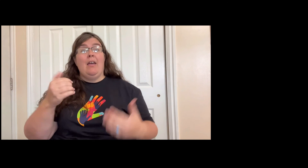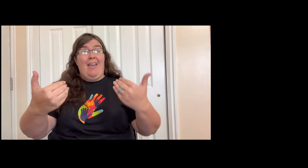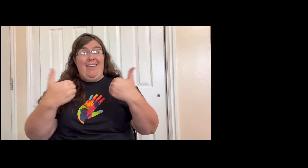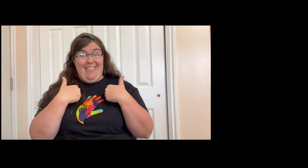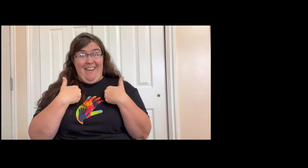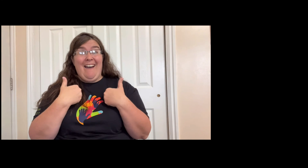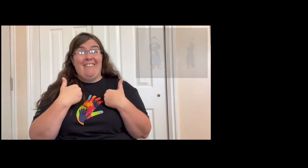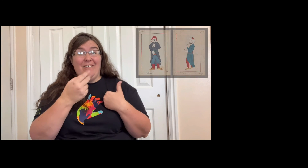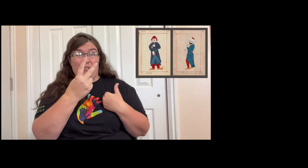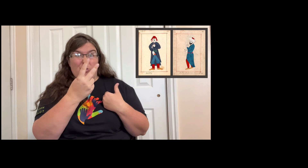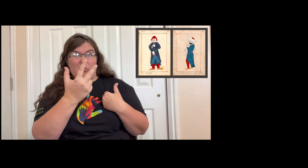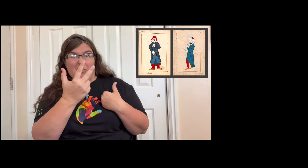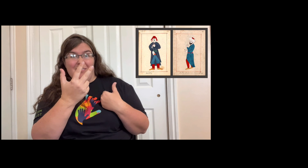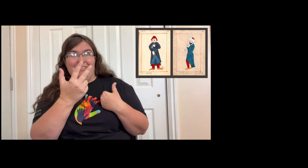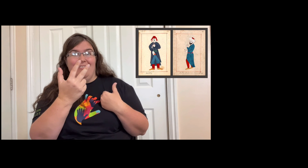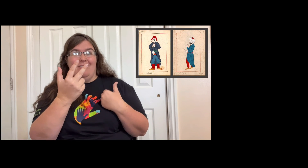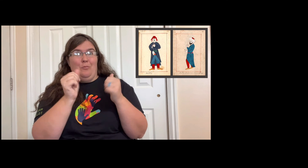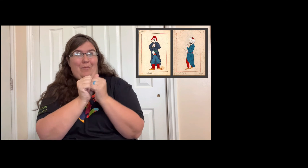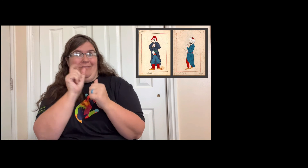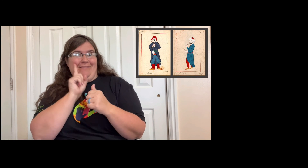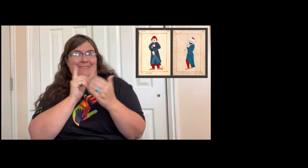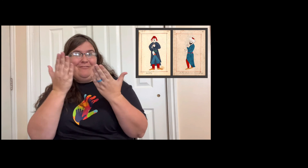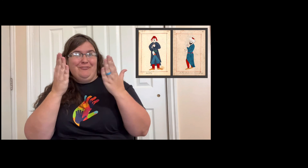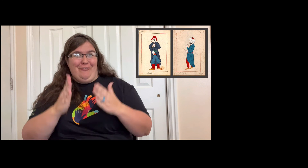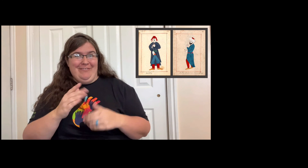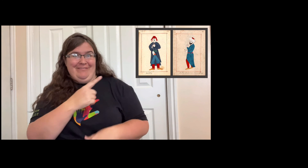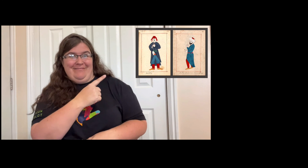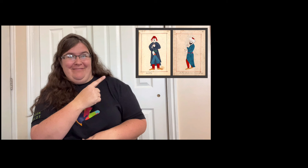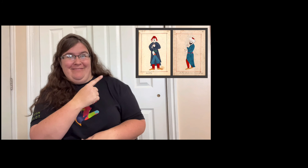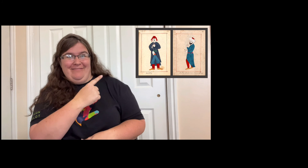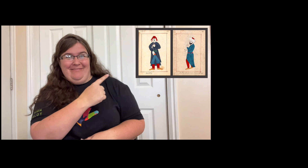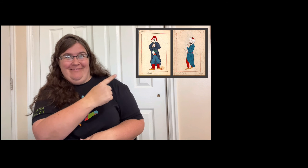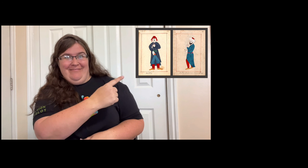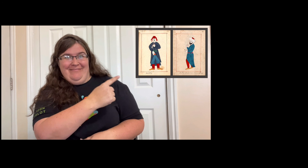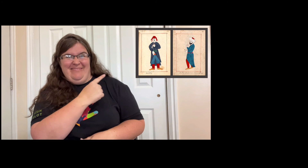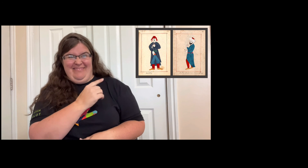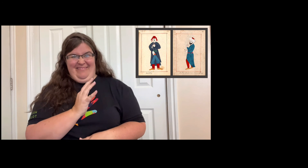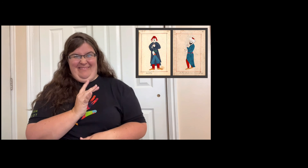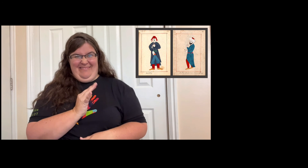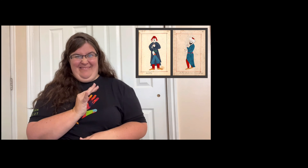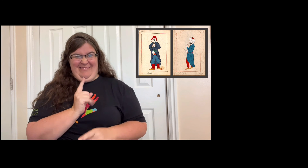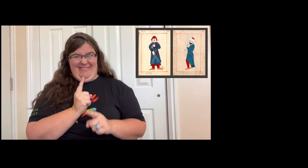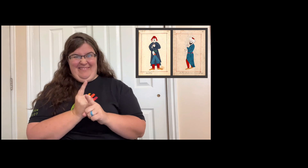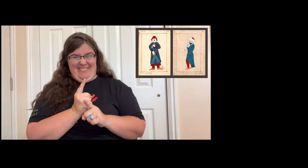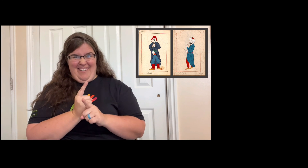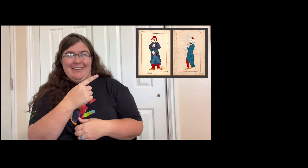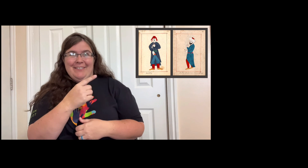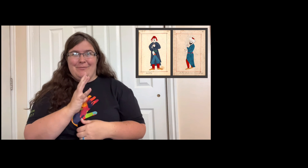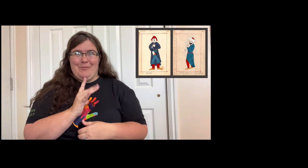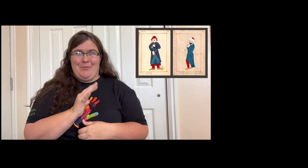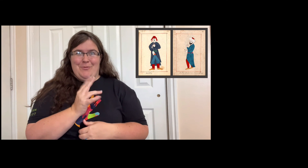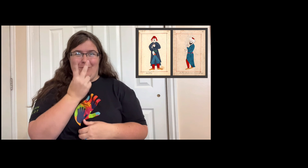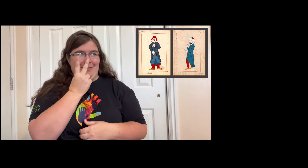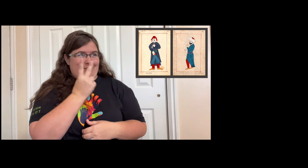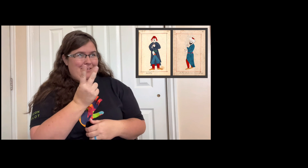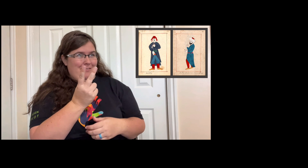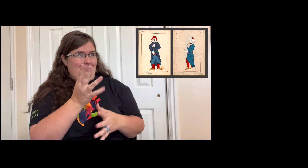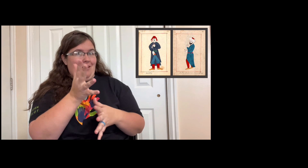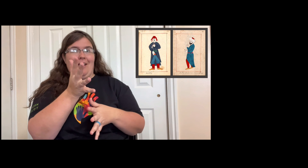And in it, there are 2 or 3 dilsiz, servants. And it's so cool, right? Because you can see them